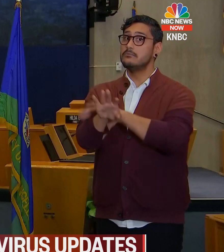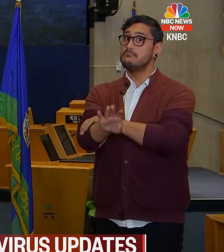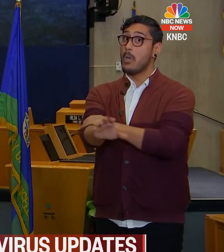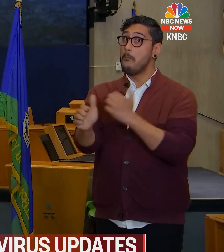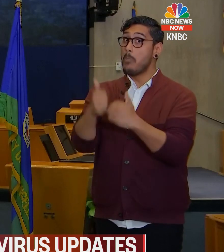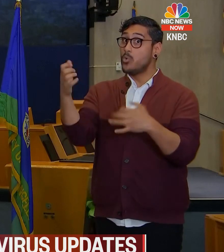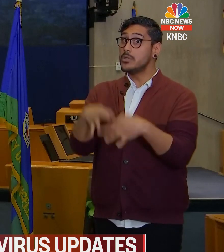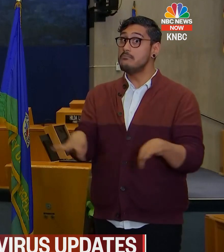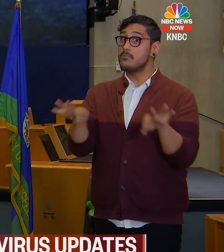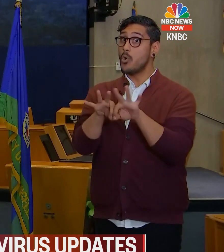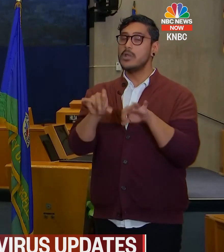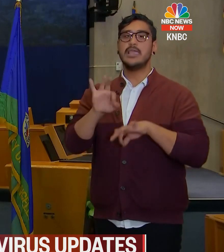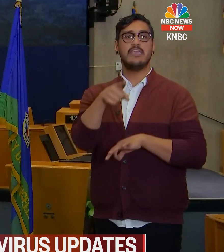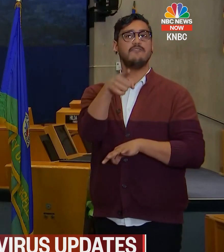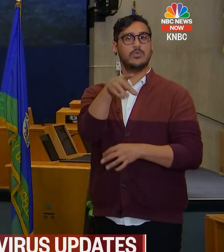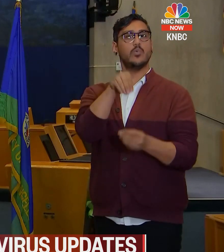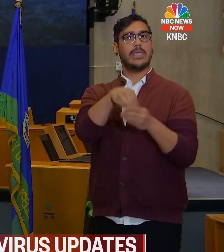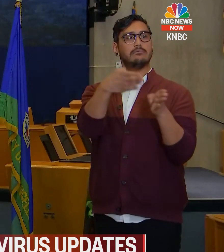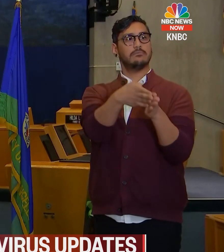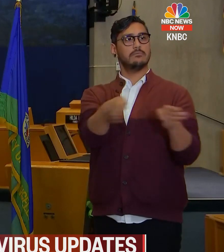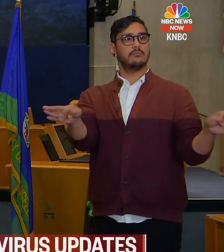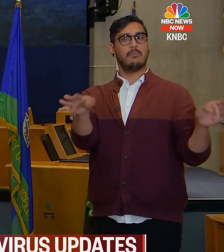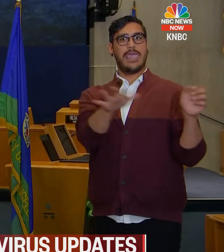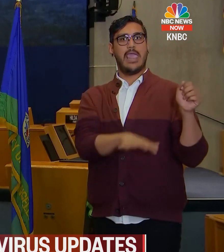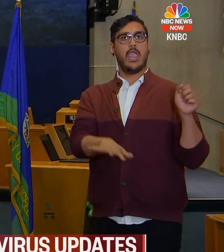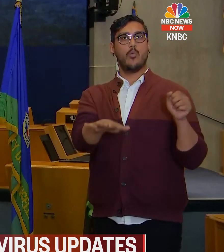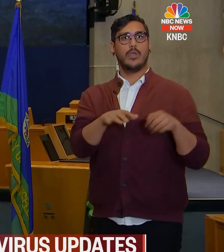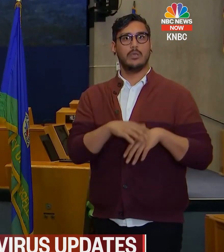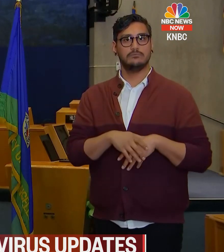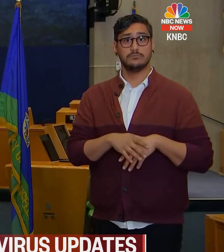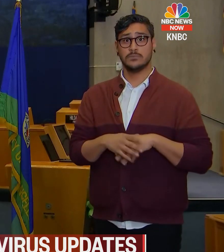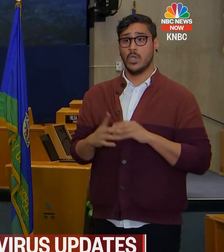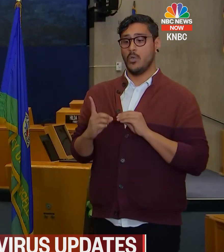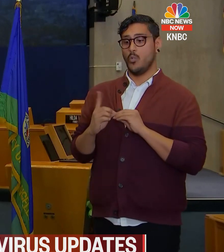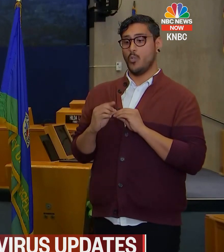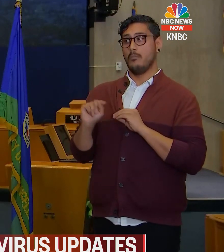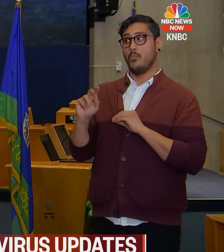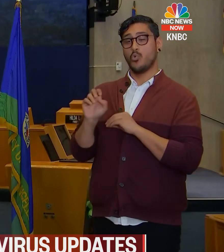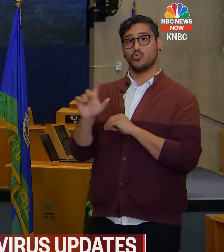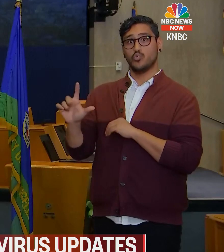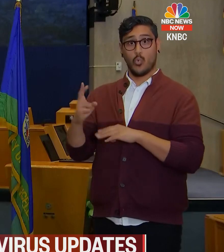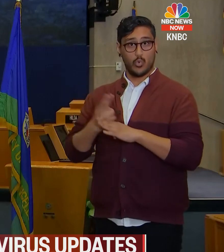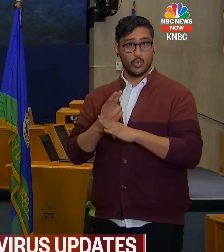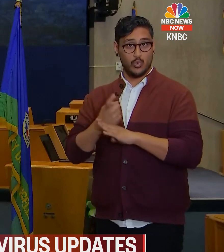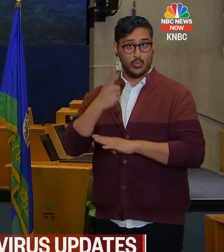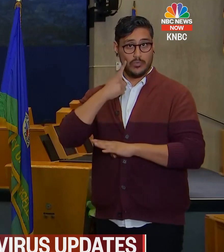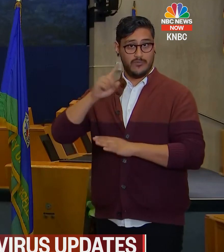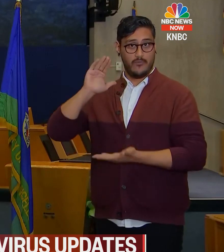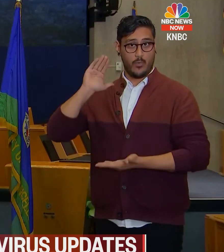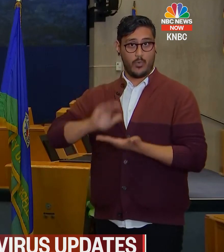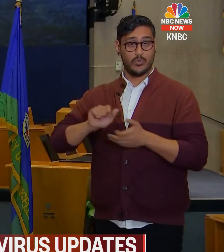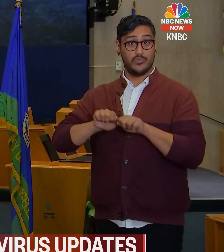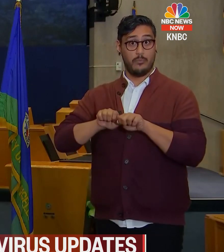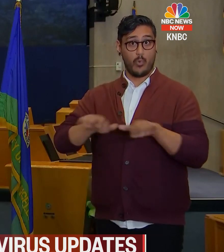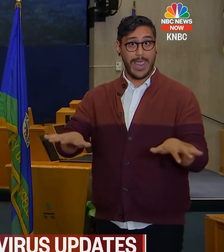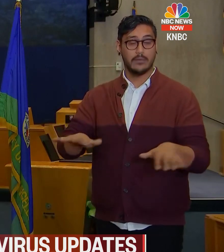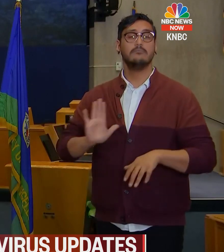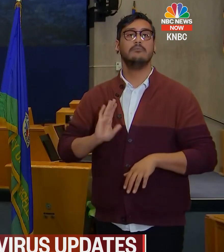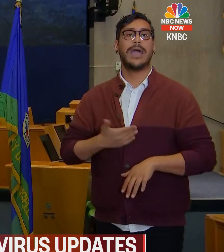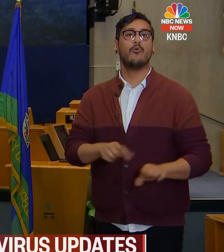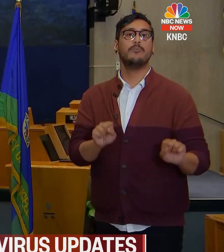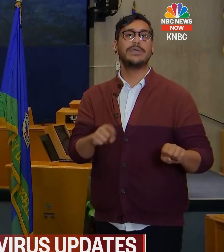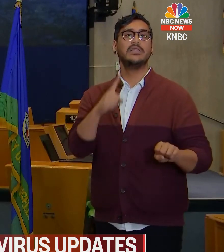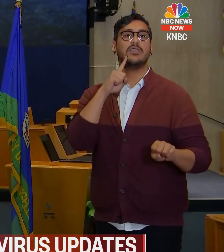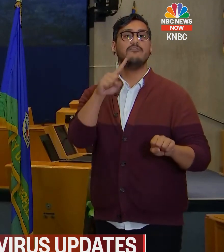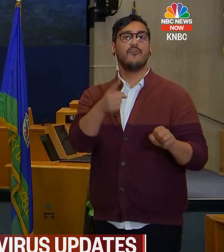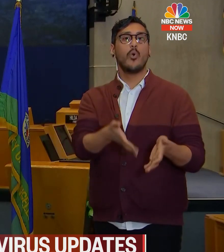public spaces. There's one other tool that we use and we count on for slowing the spread, and that's our ability to